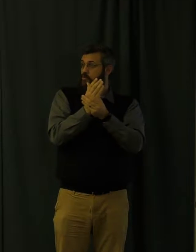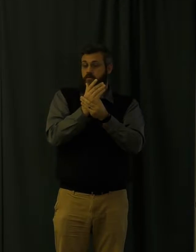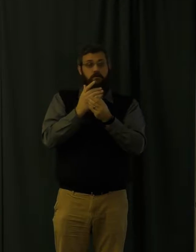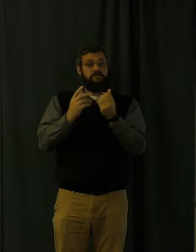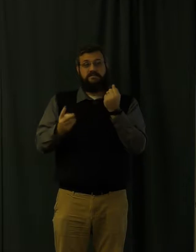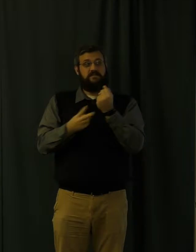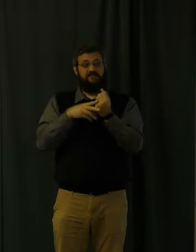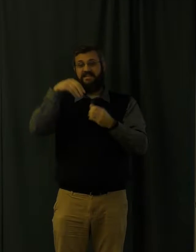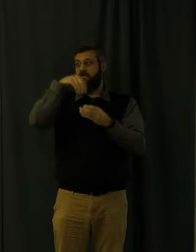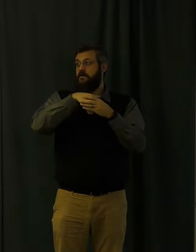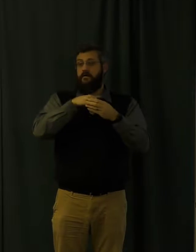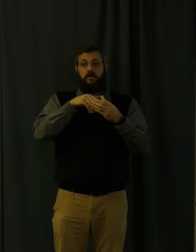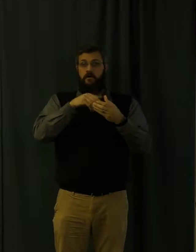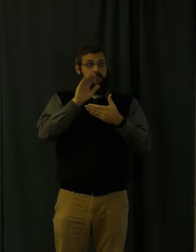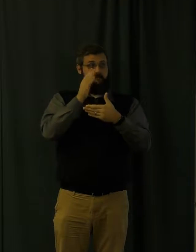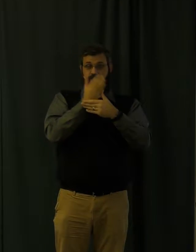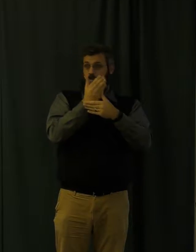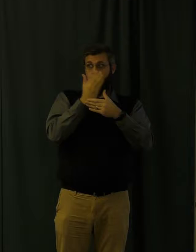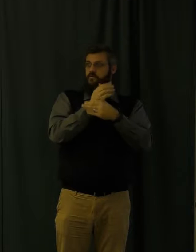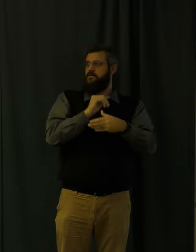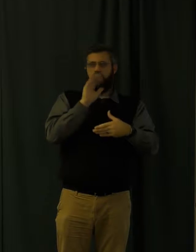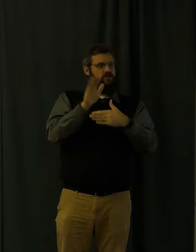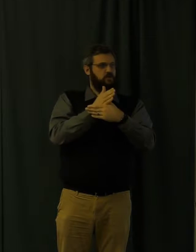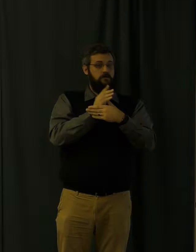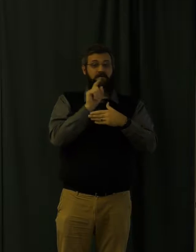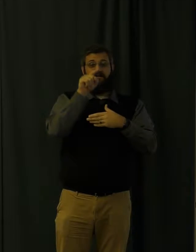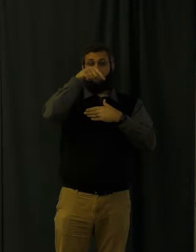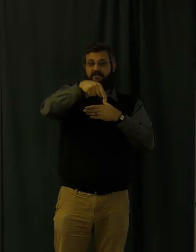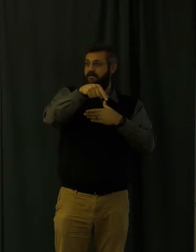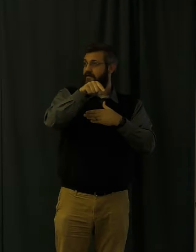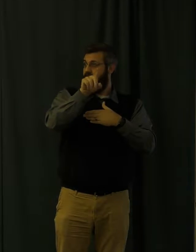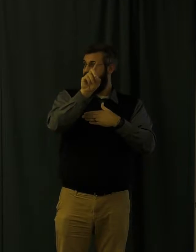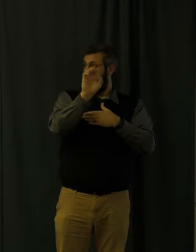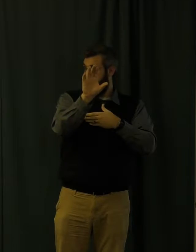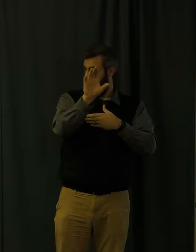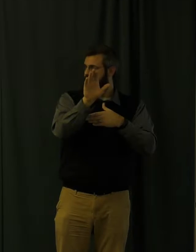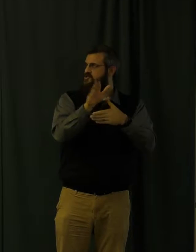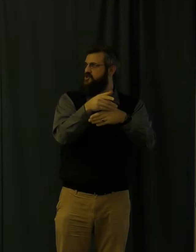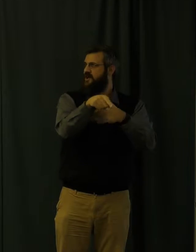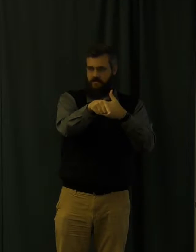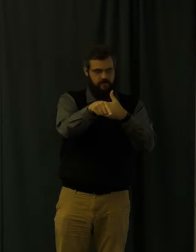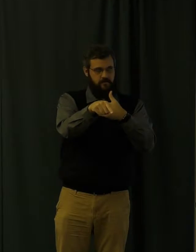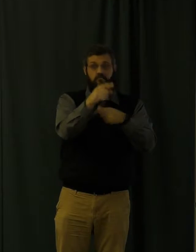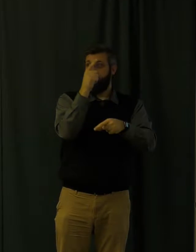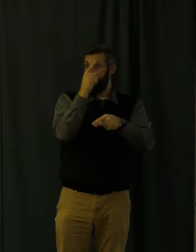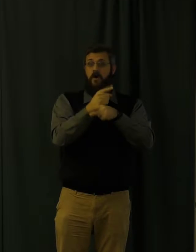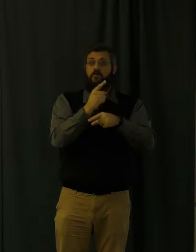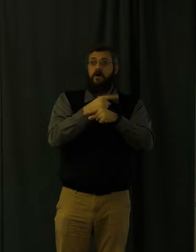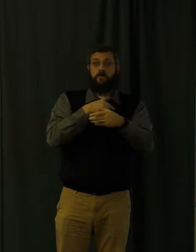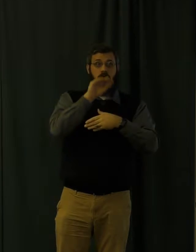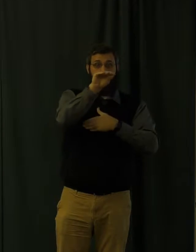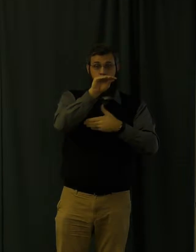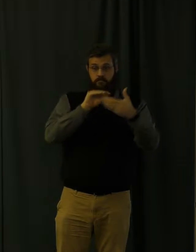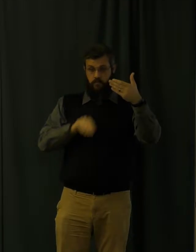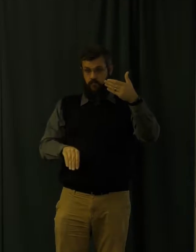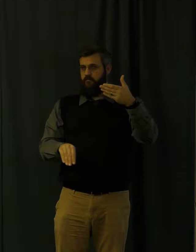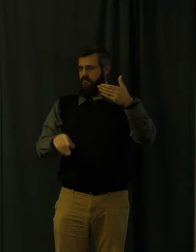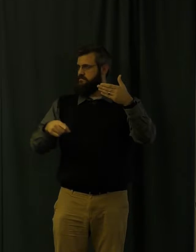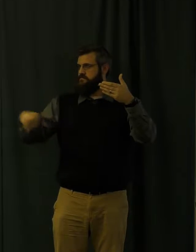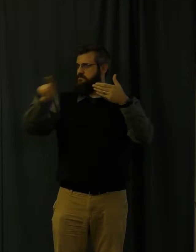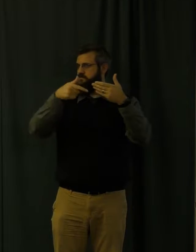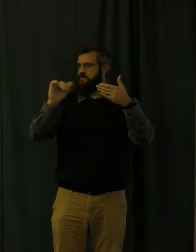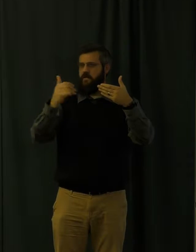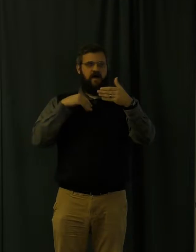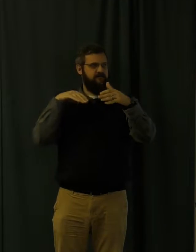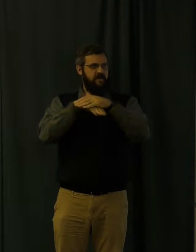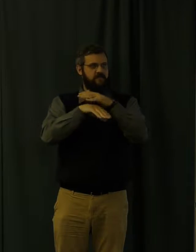shared. Yes. The actual document was. Yes. So when you move it out, it should still be shared with the same people. Yeah.